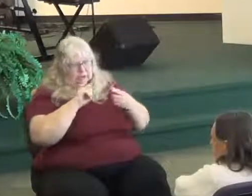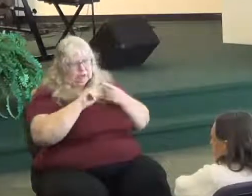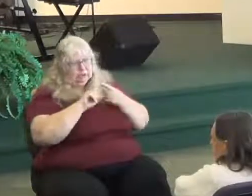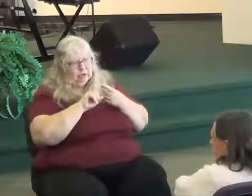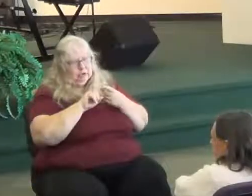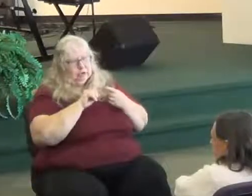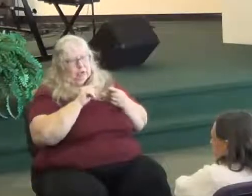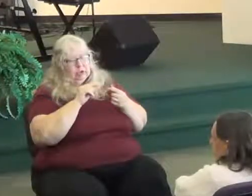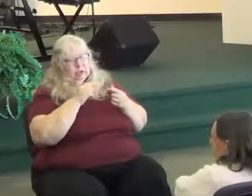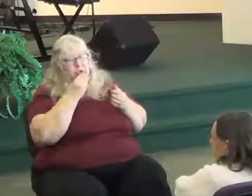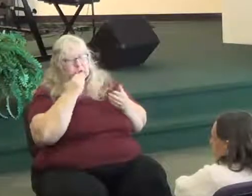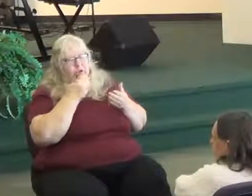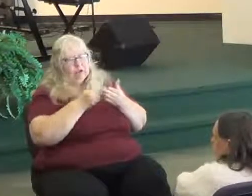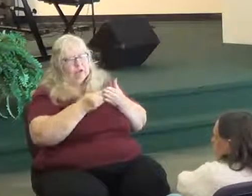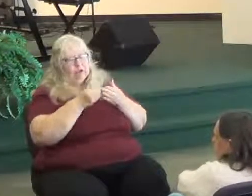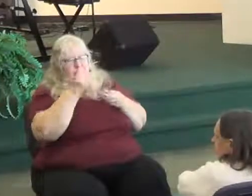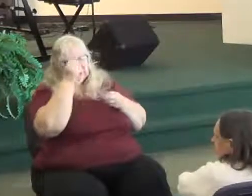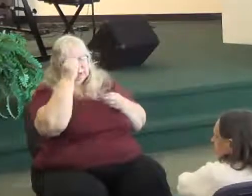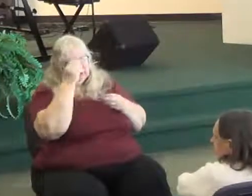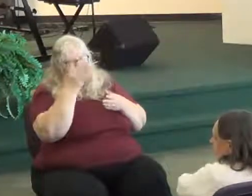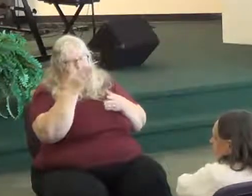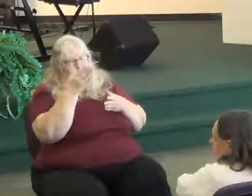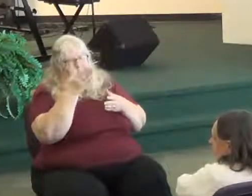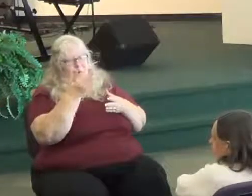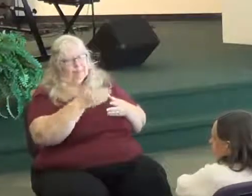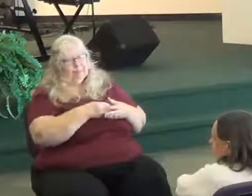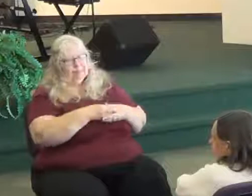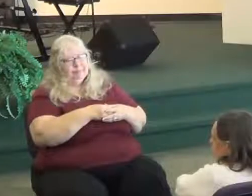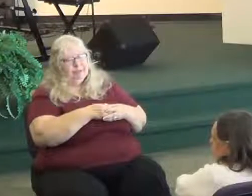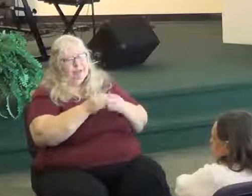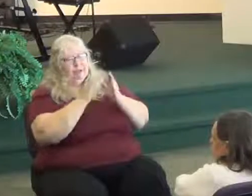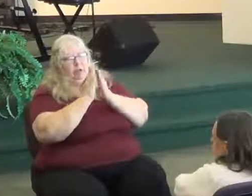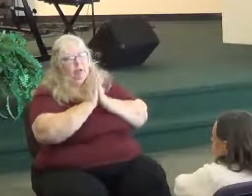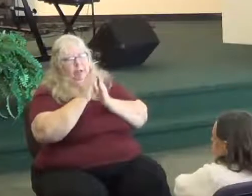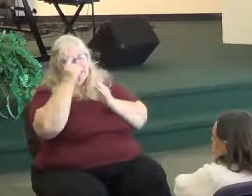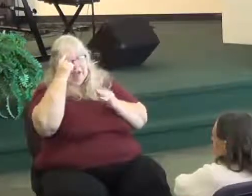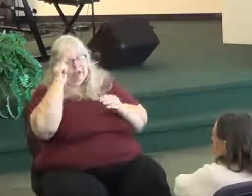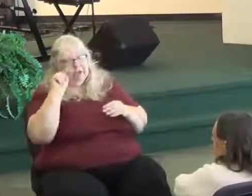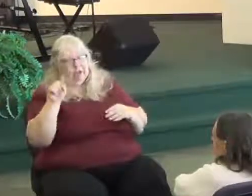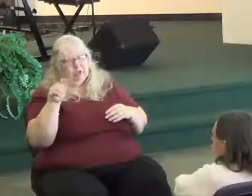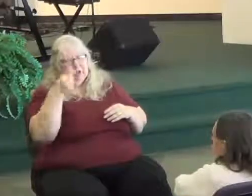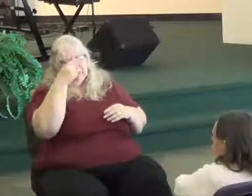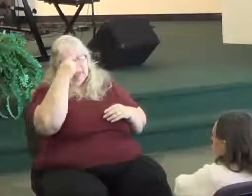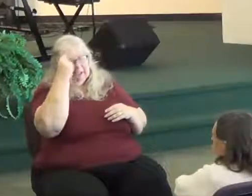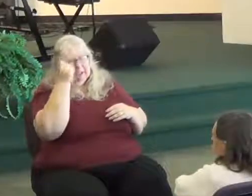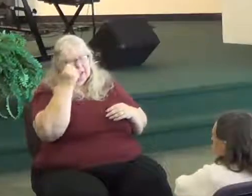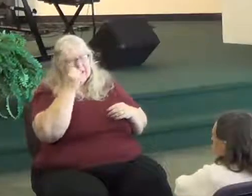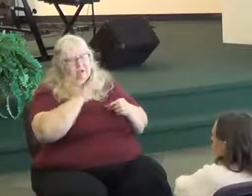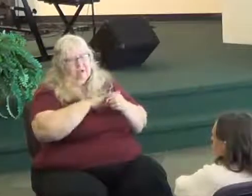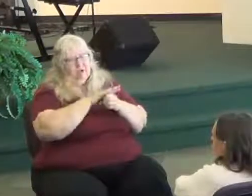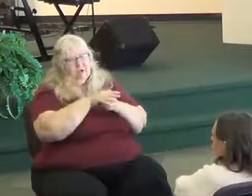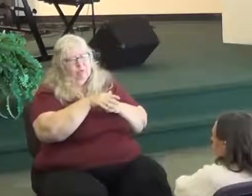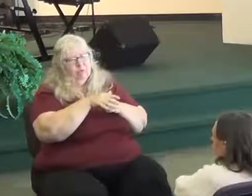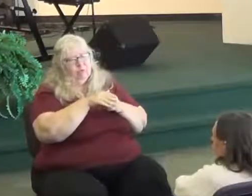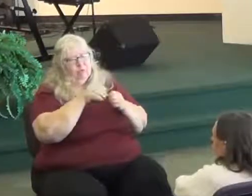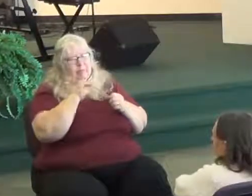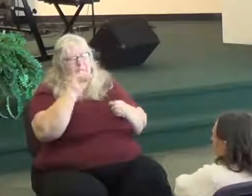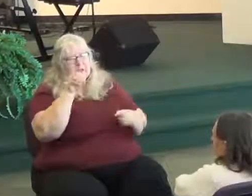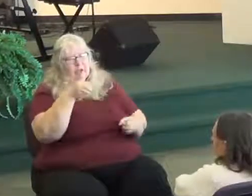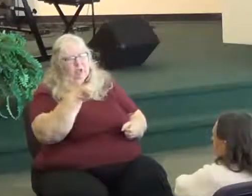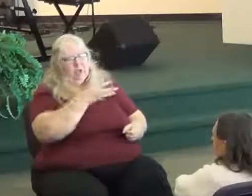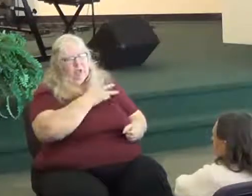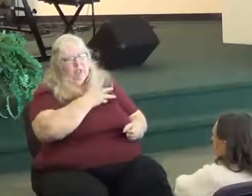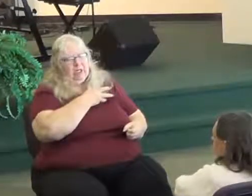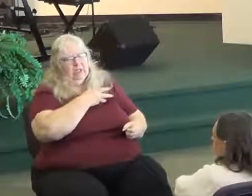Jesus. And they will pray for you with deep affection because of the overwhelming grace God has given to